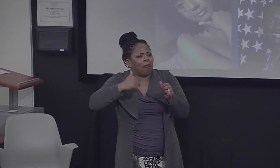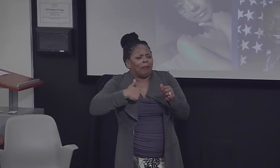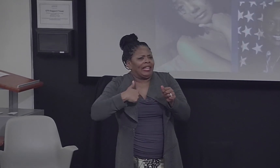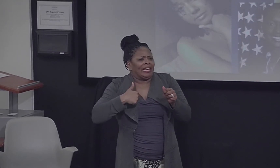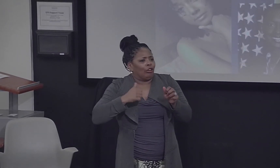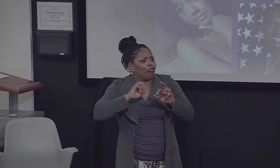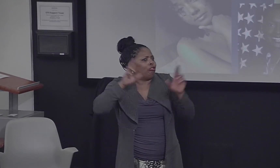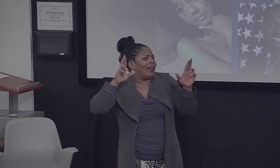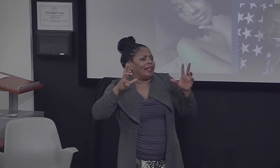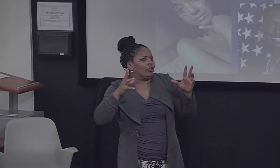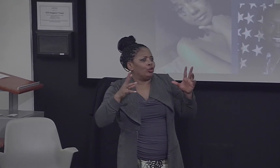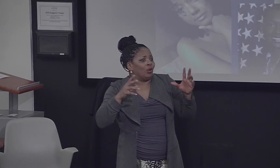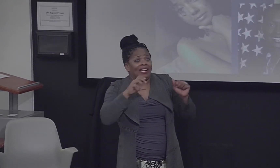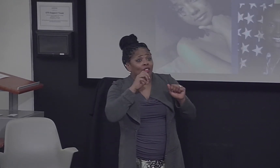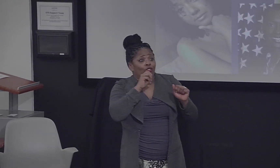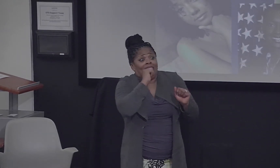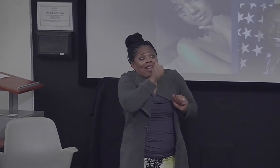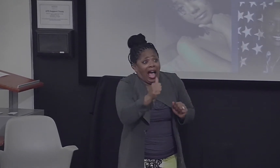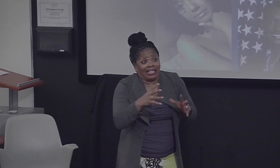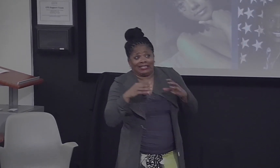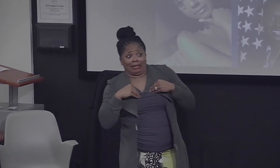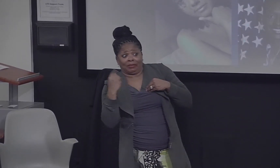But I have to say,